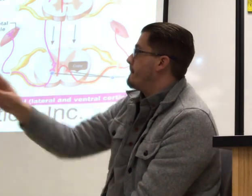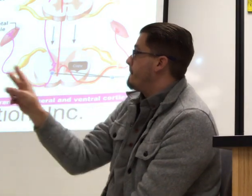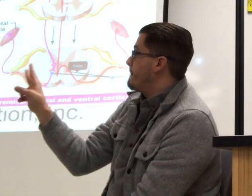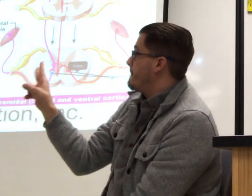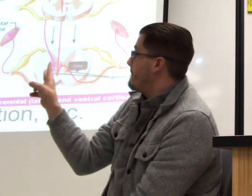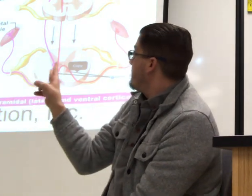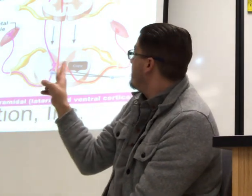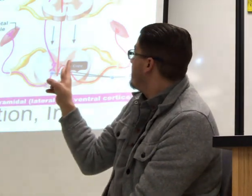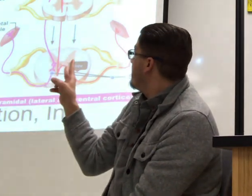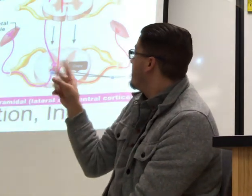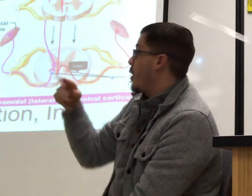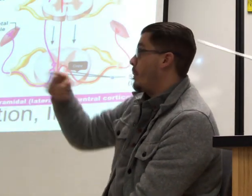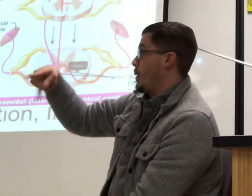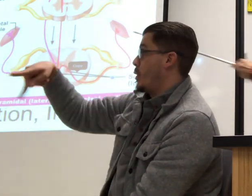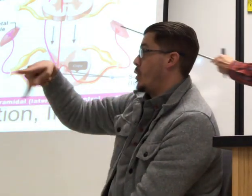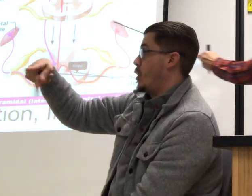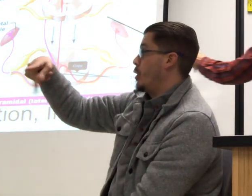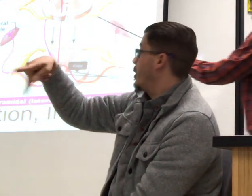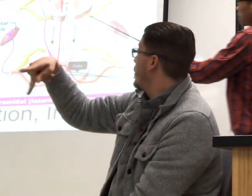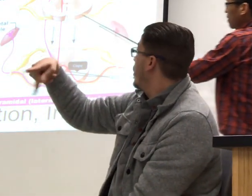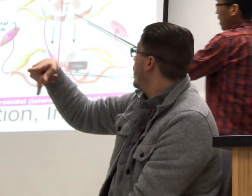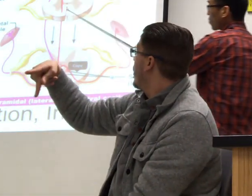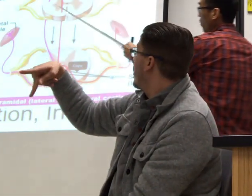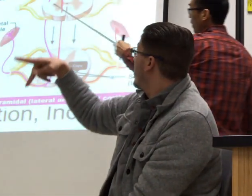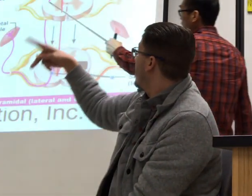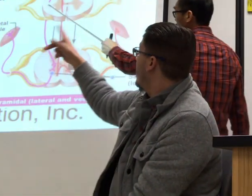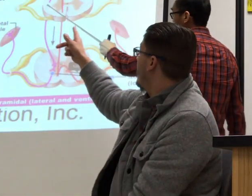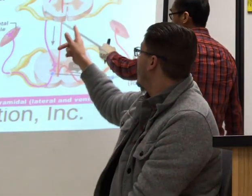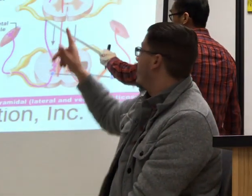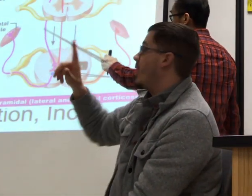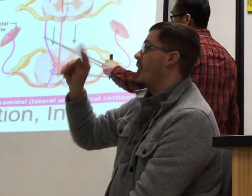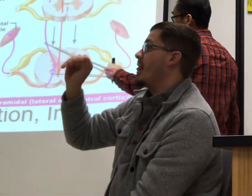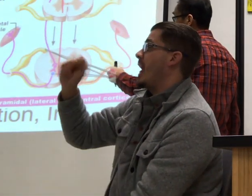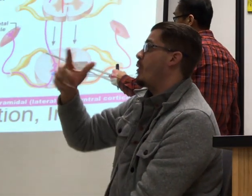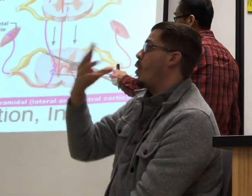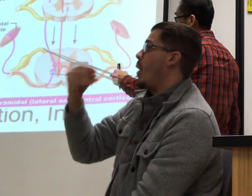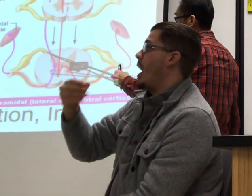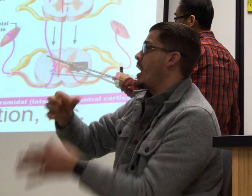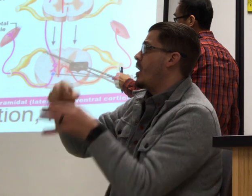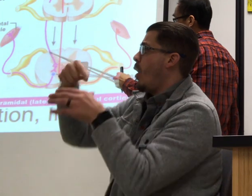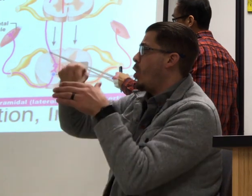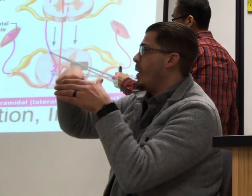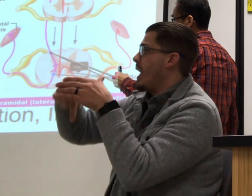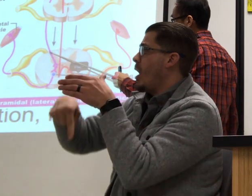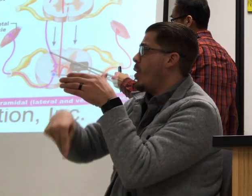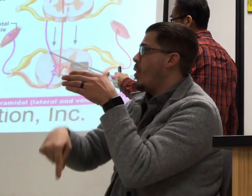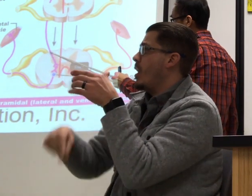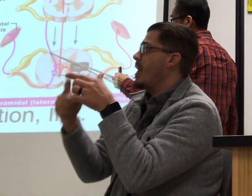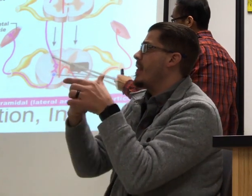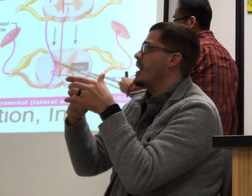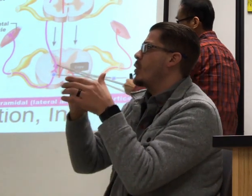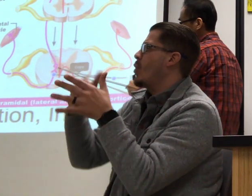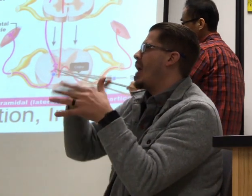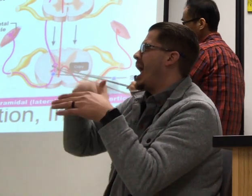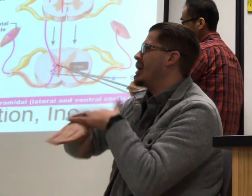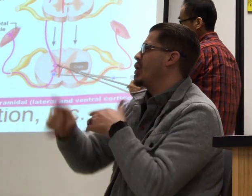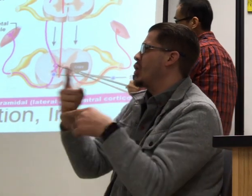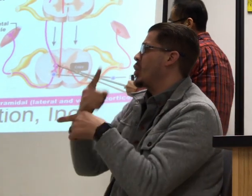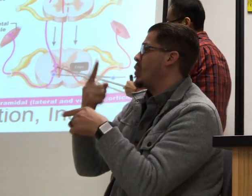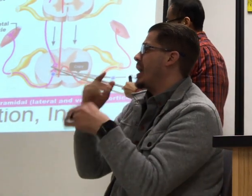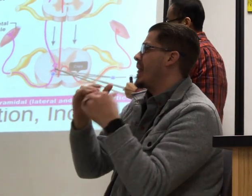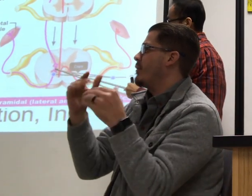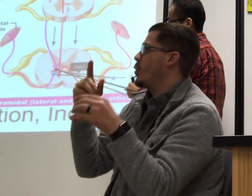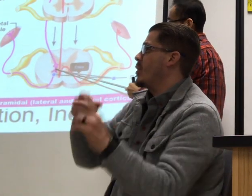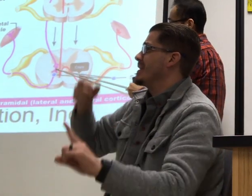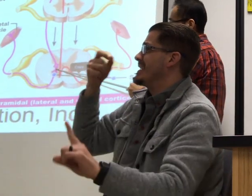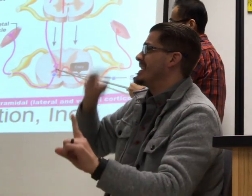So I'm following the purple line. It's in the lateral white column. It's going to go all the way down. When it enters the correct level, it's going to synapse